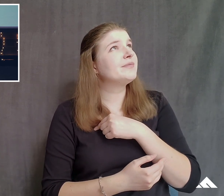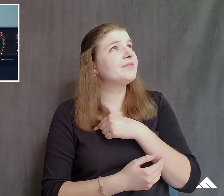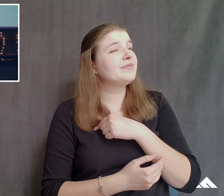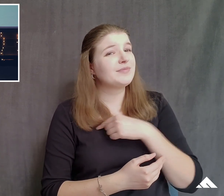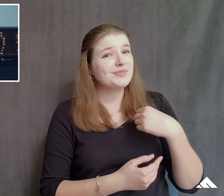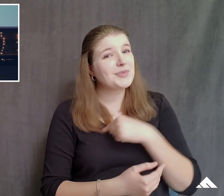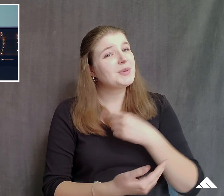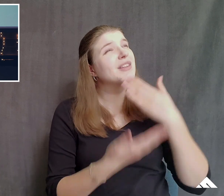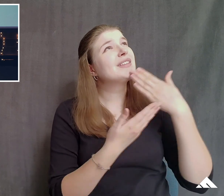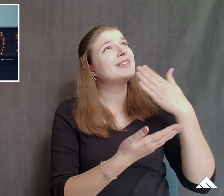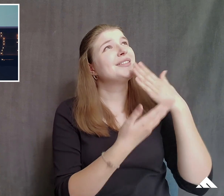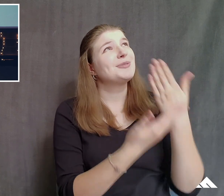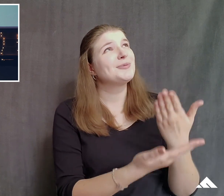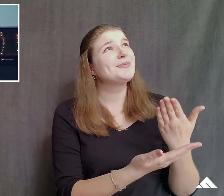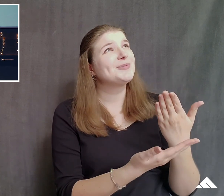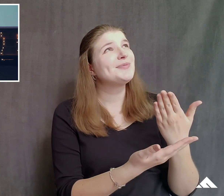And we thank you, Lord Jesus.